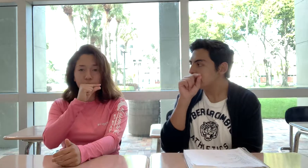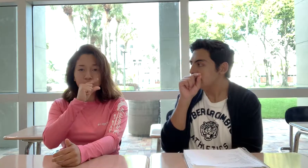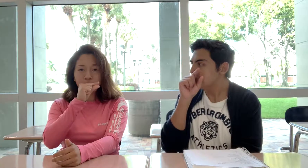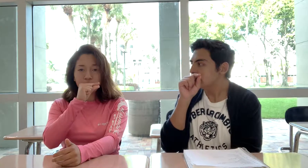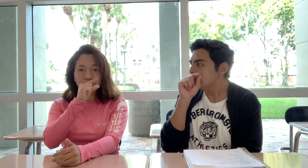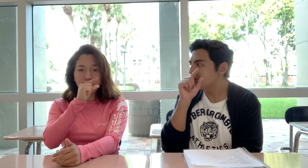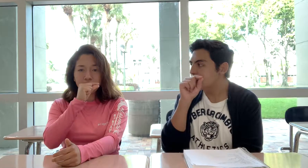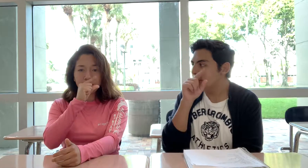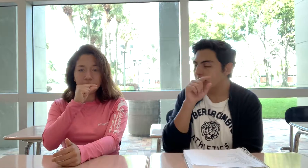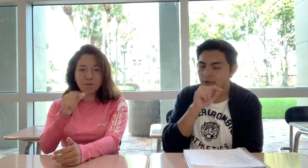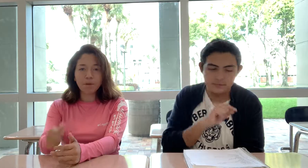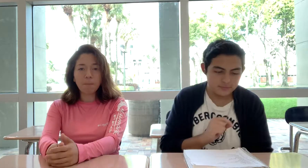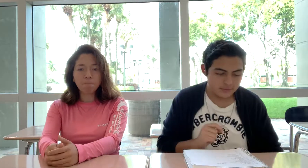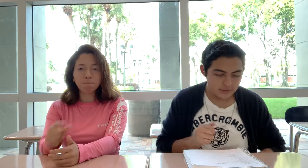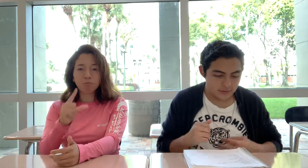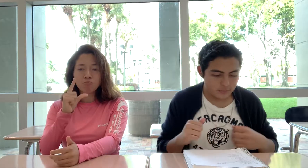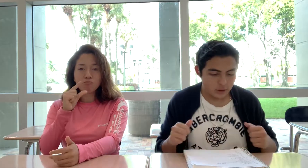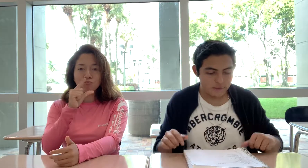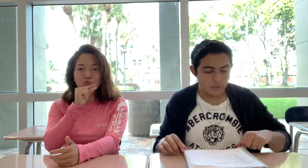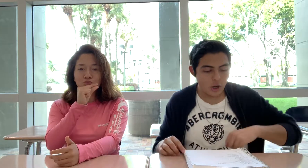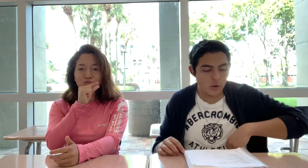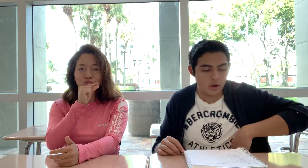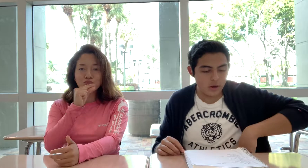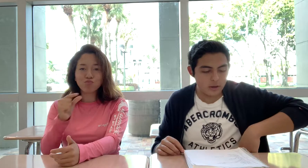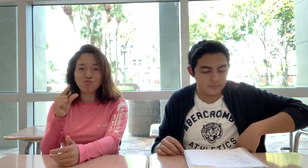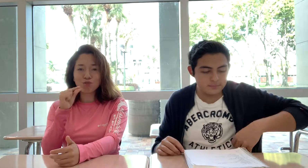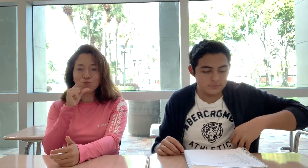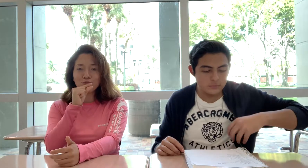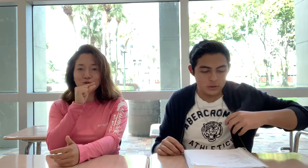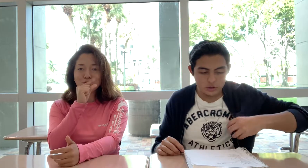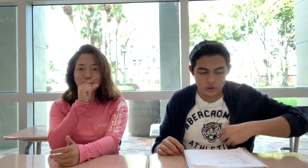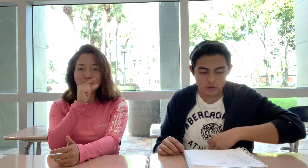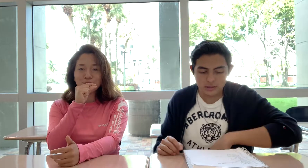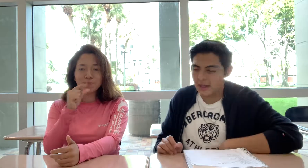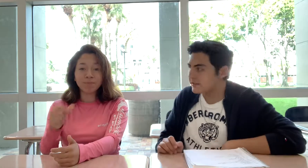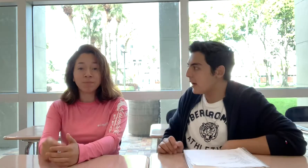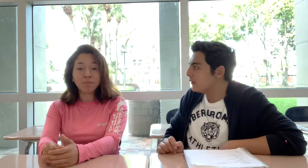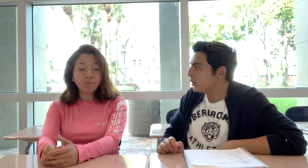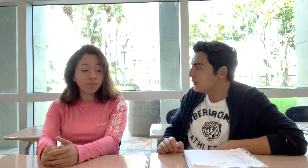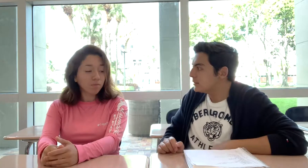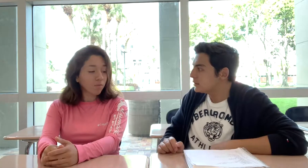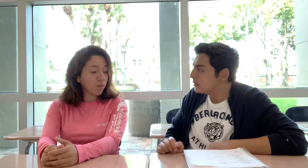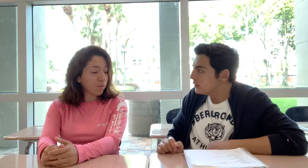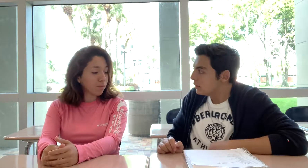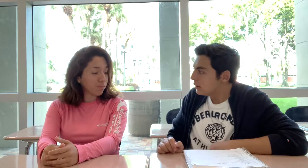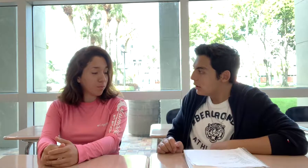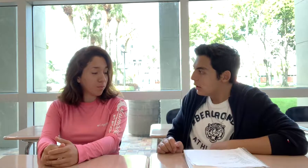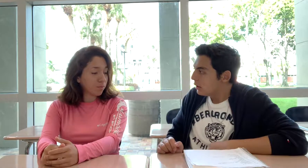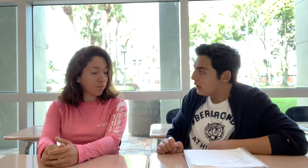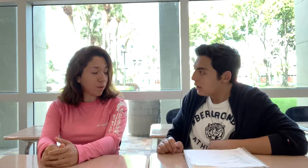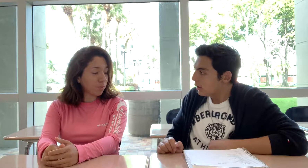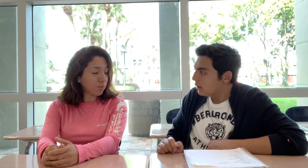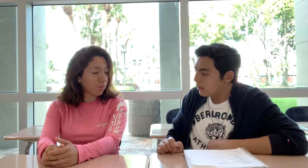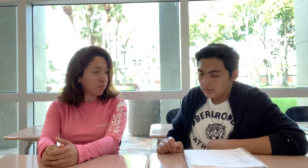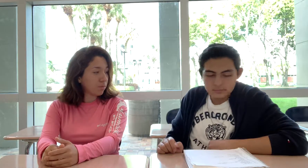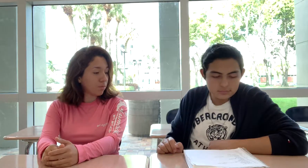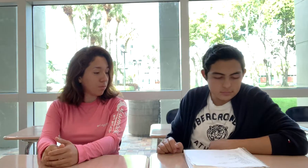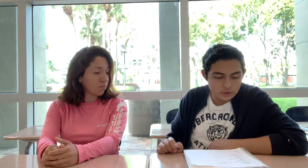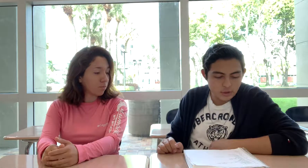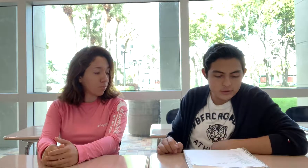Beep beep beep beep beep. Okay. Oh um. Do you know the last five words? What? Do you know. how to